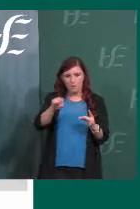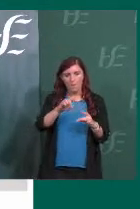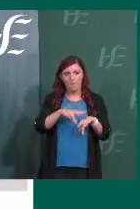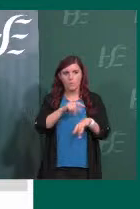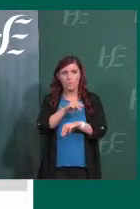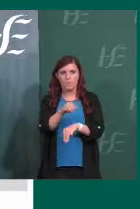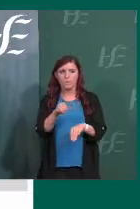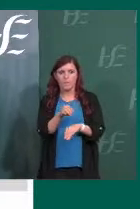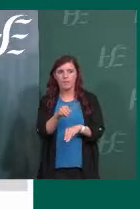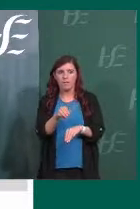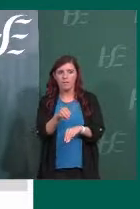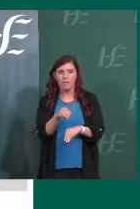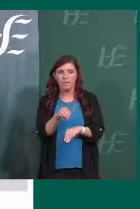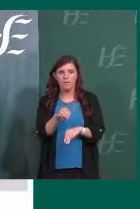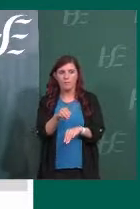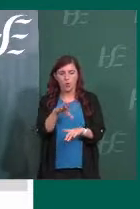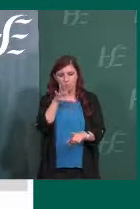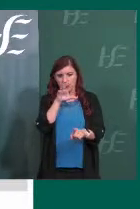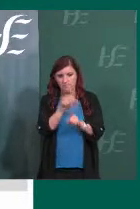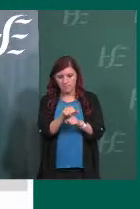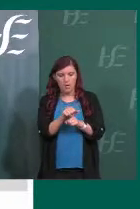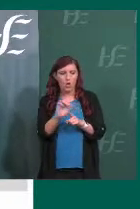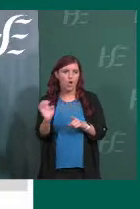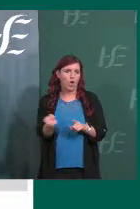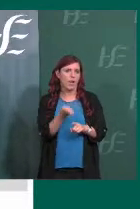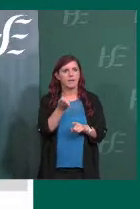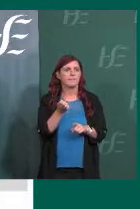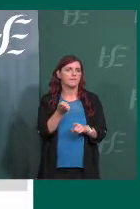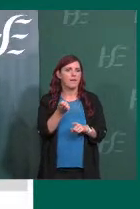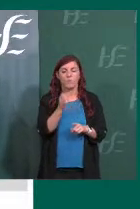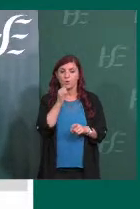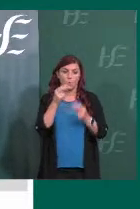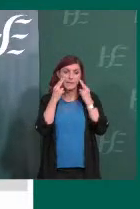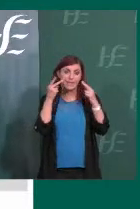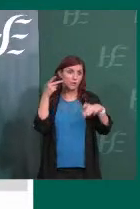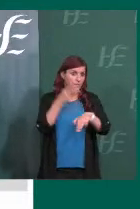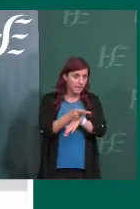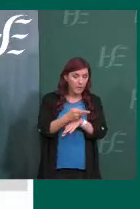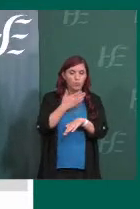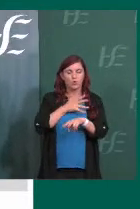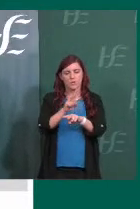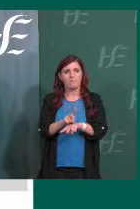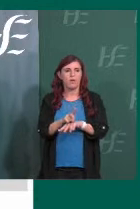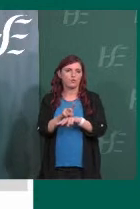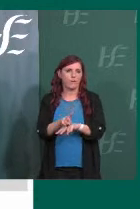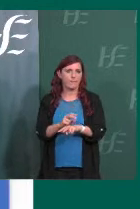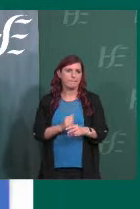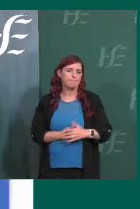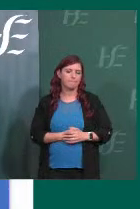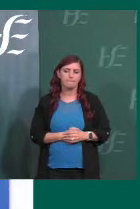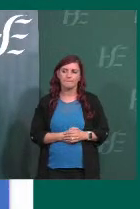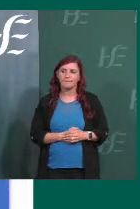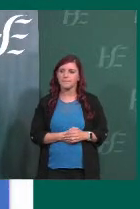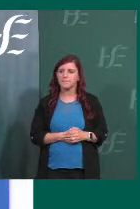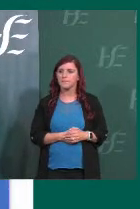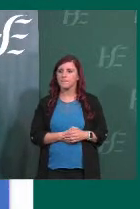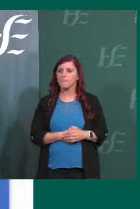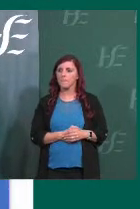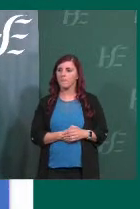hospital-acquired infection early enough to intervene to reduce the risk of spread as much as possible.